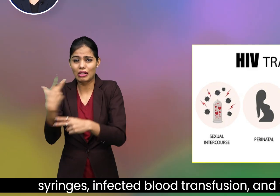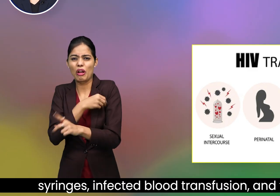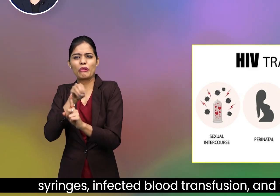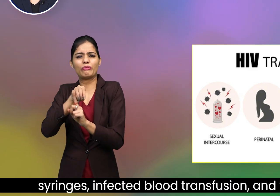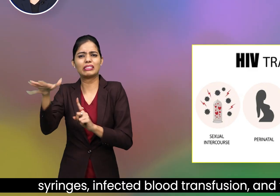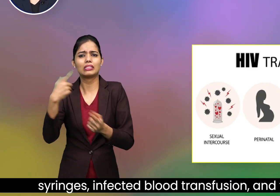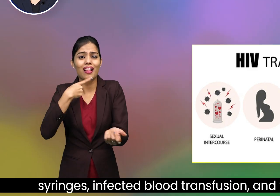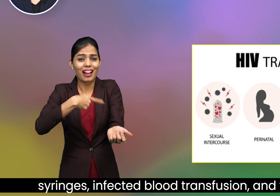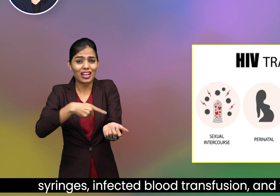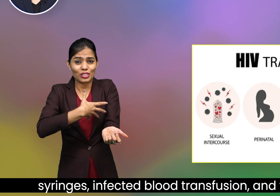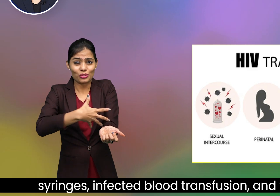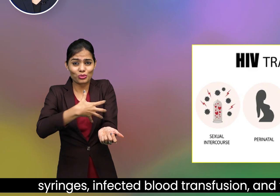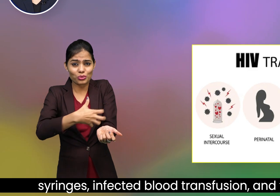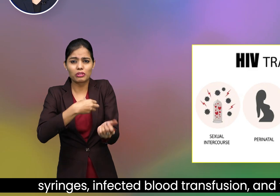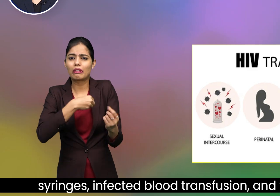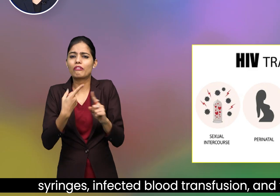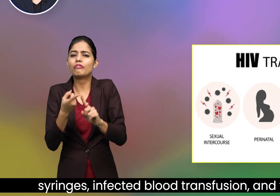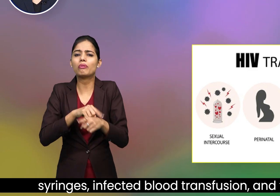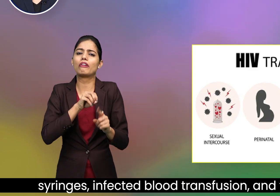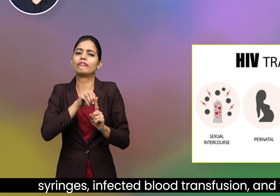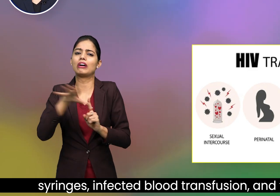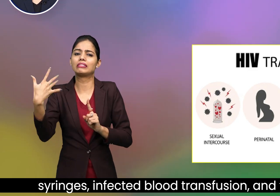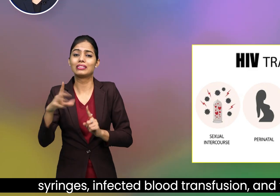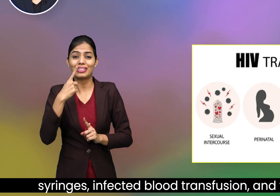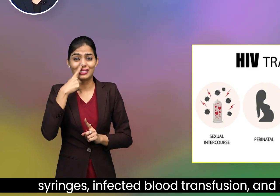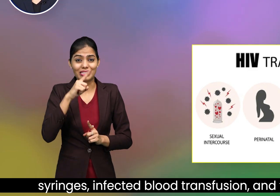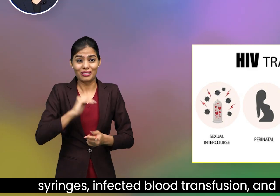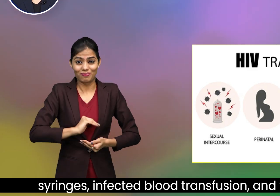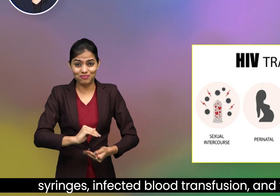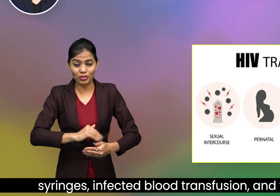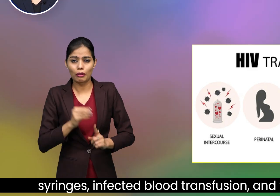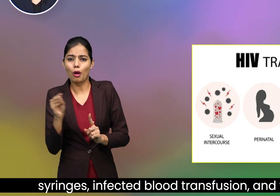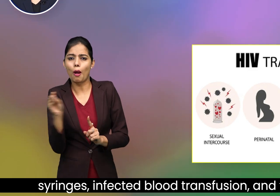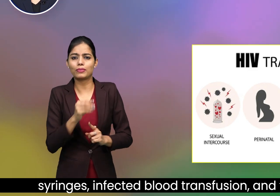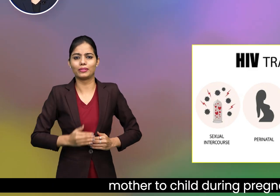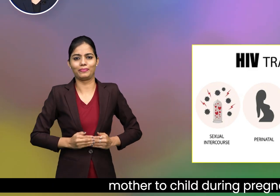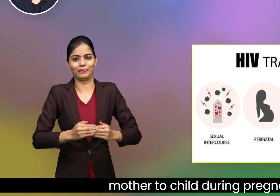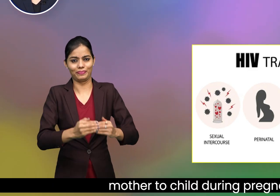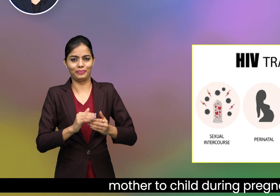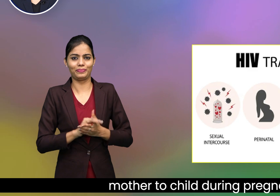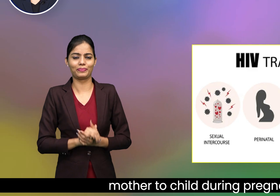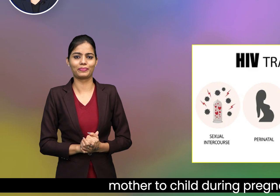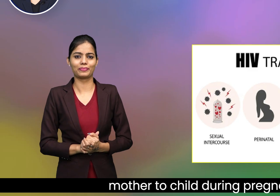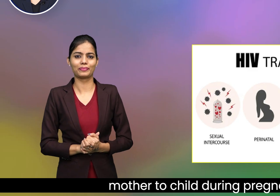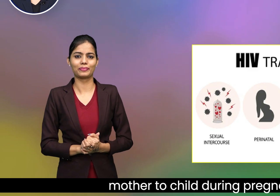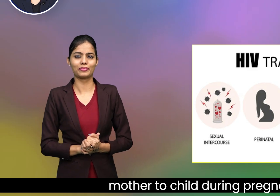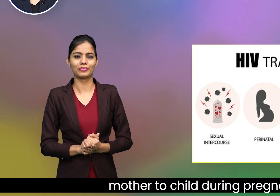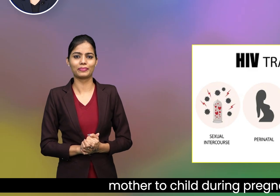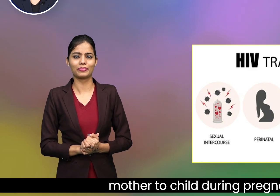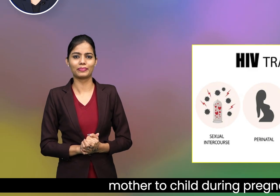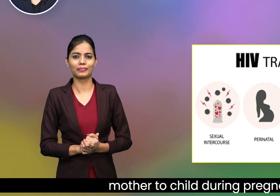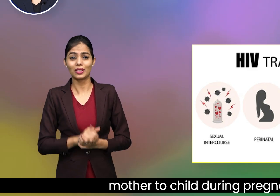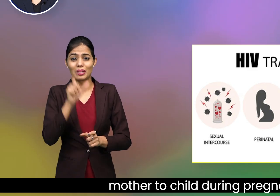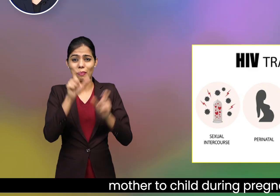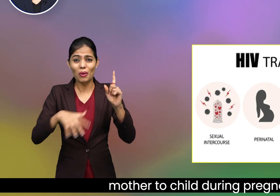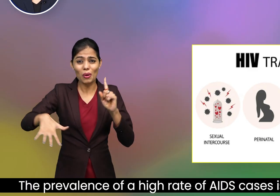syringes, infected blood transfusion, and from an infected mother to child during